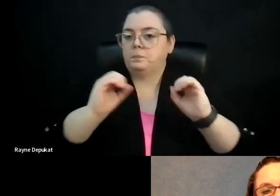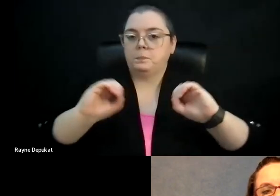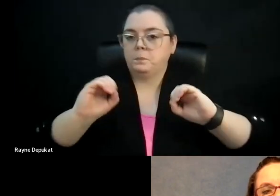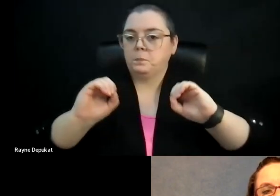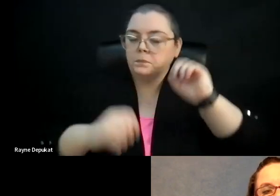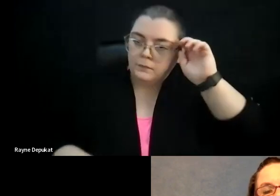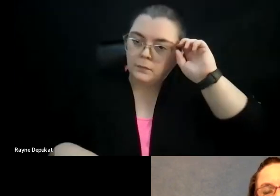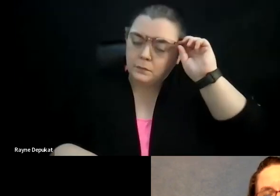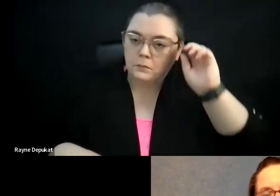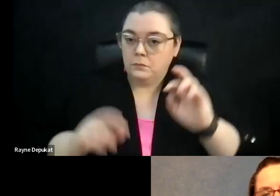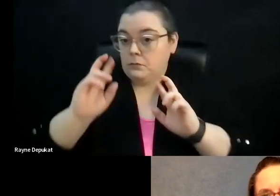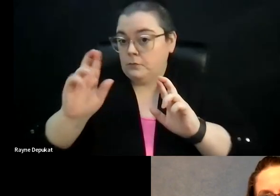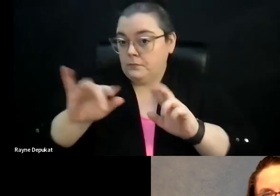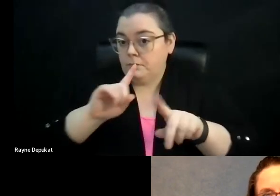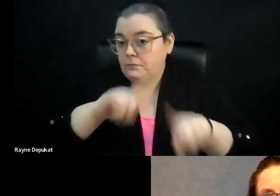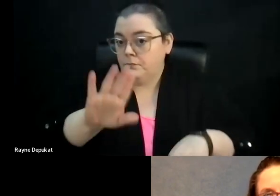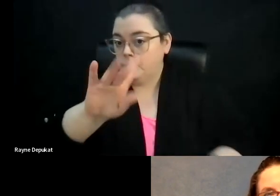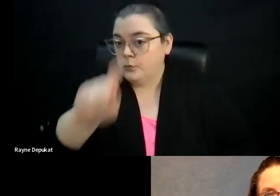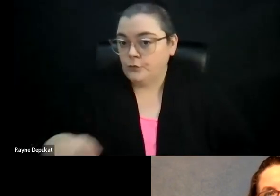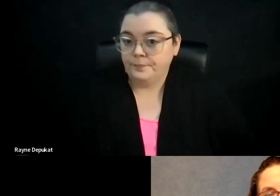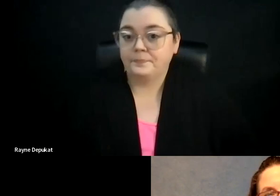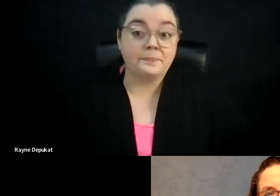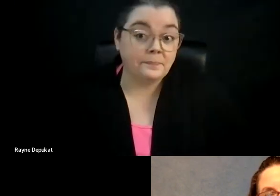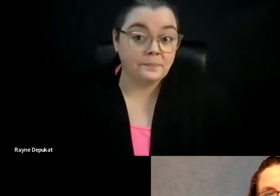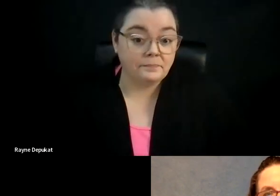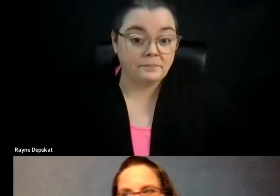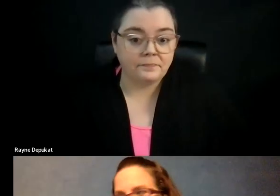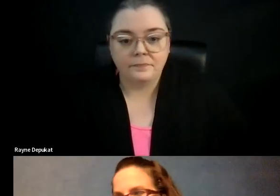we don't have them in any staff in our work groups. I hope that answers your question.